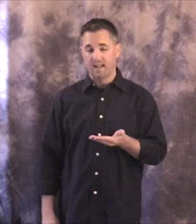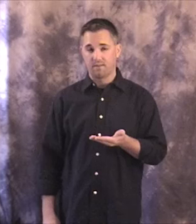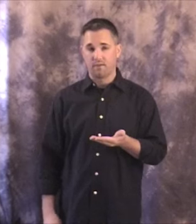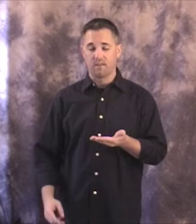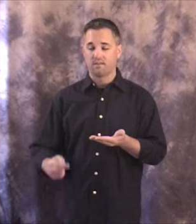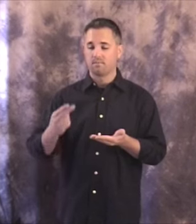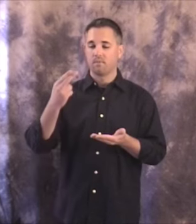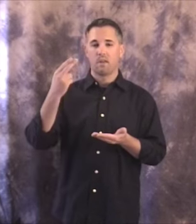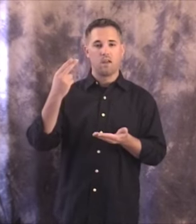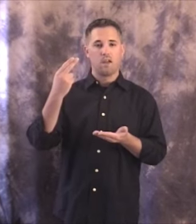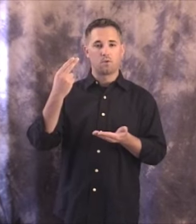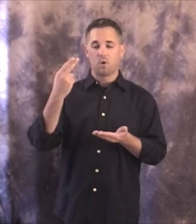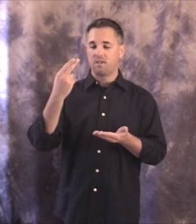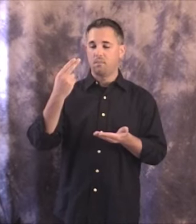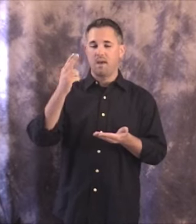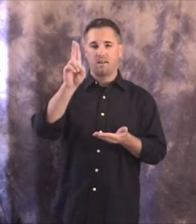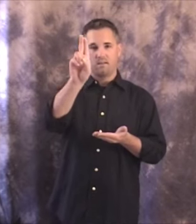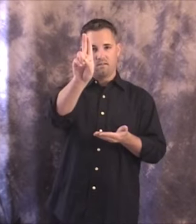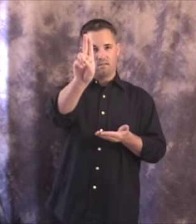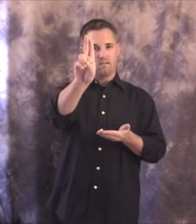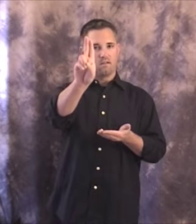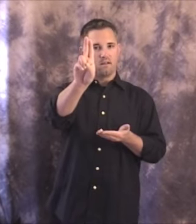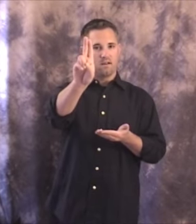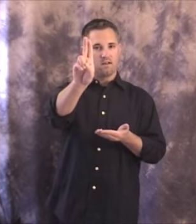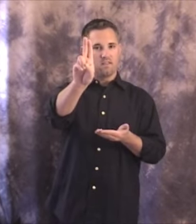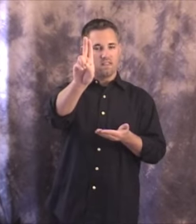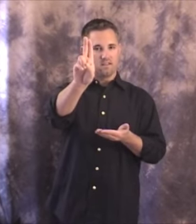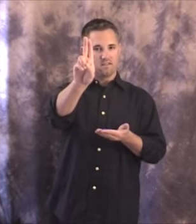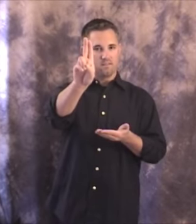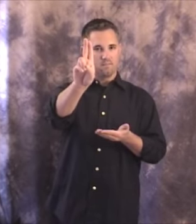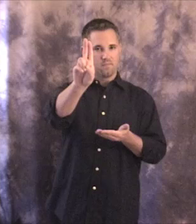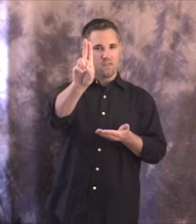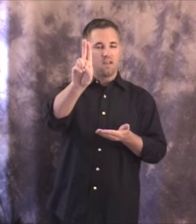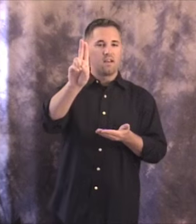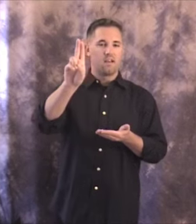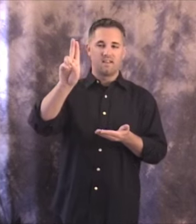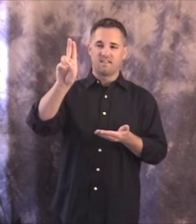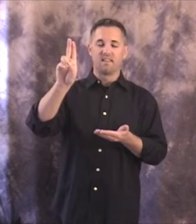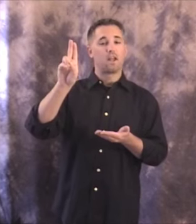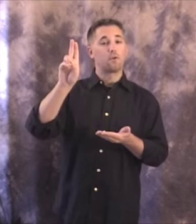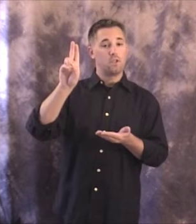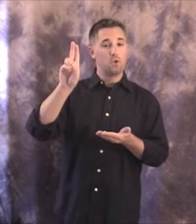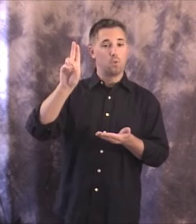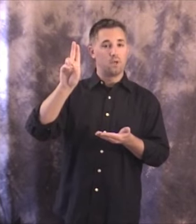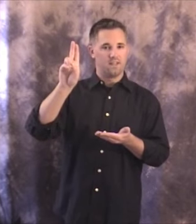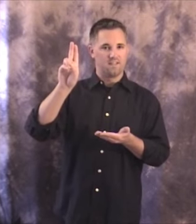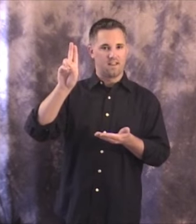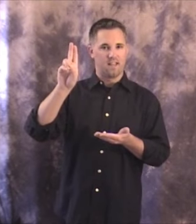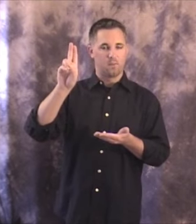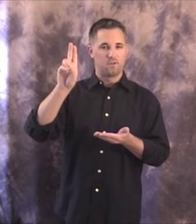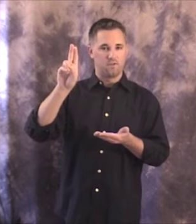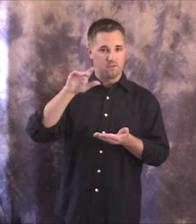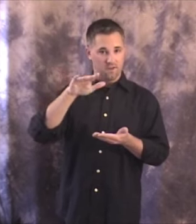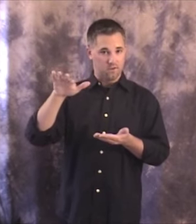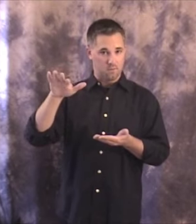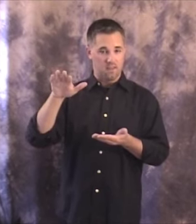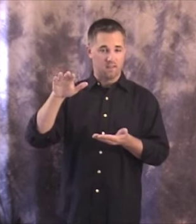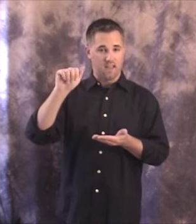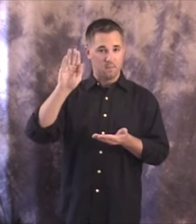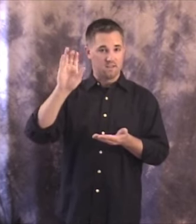hand for this, is going to make this. It's the letter U in sign language if you're fingerspelling the